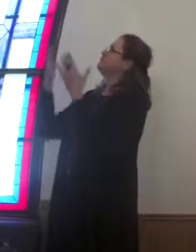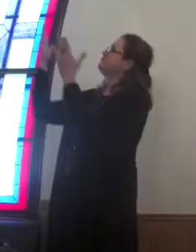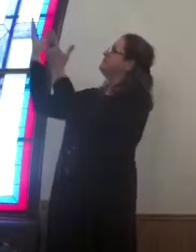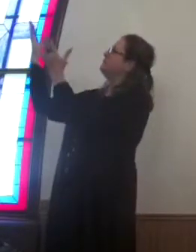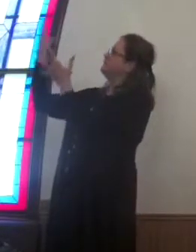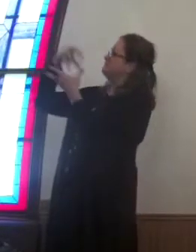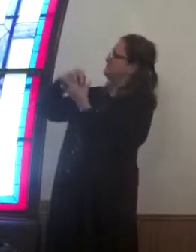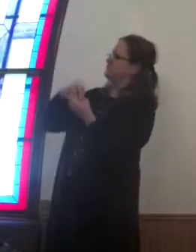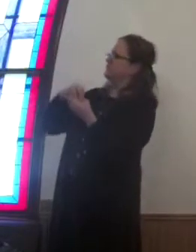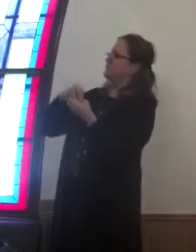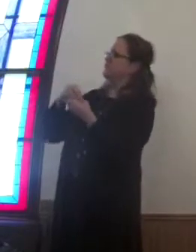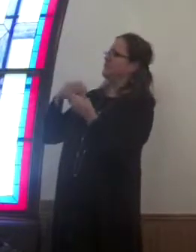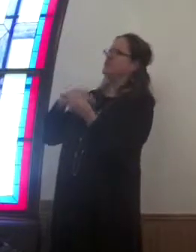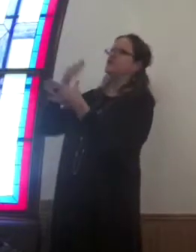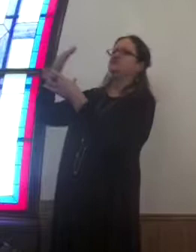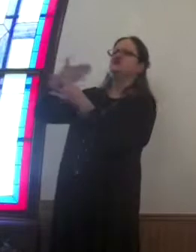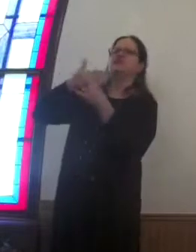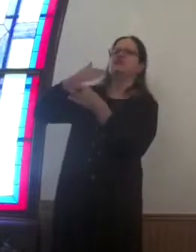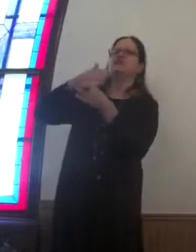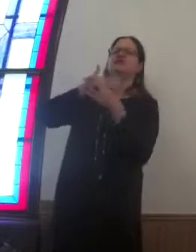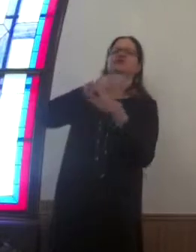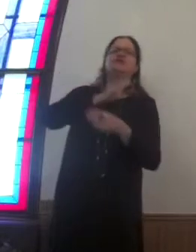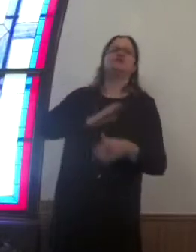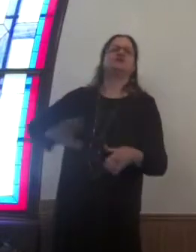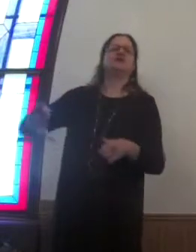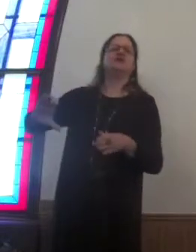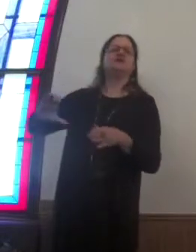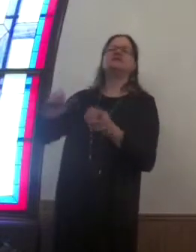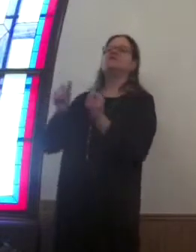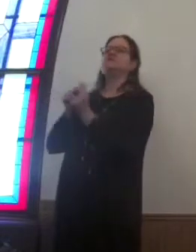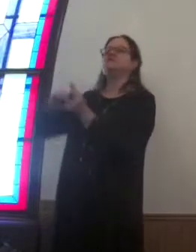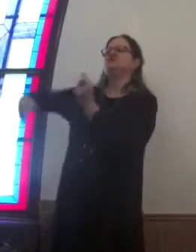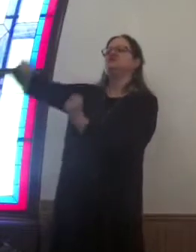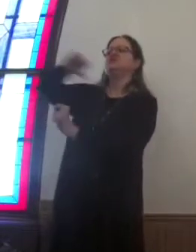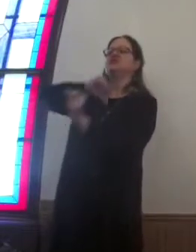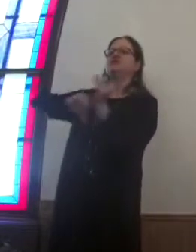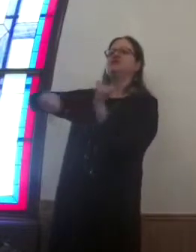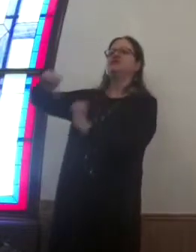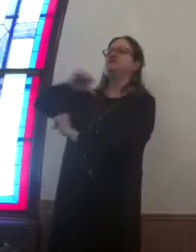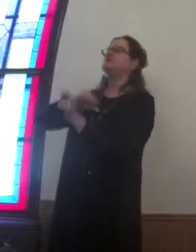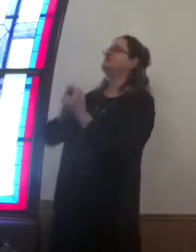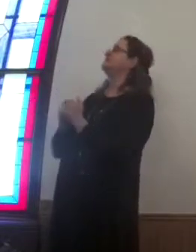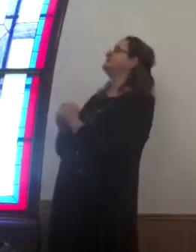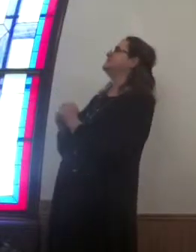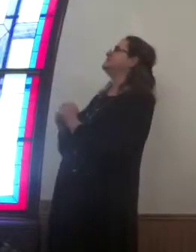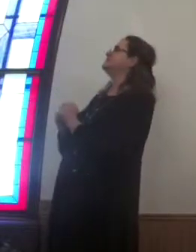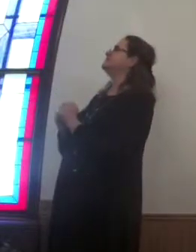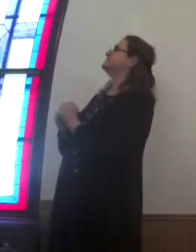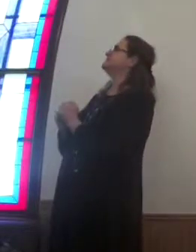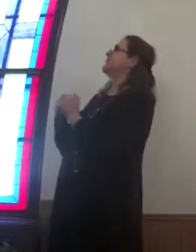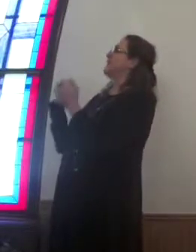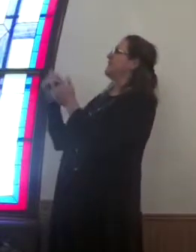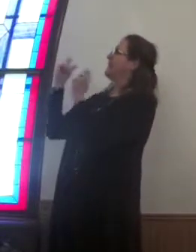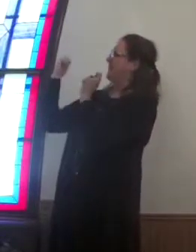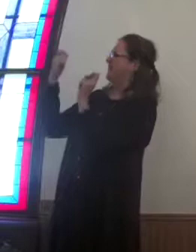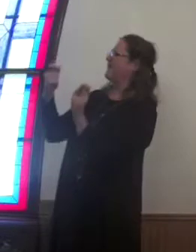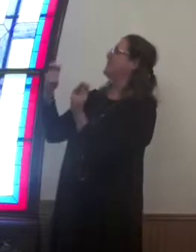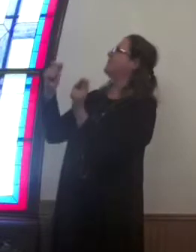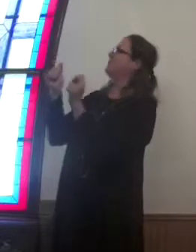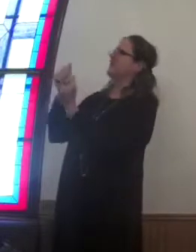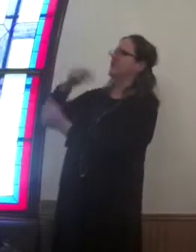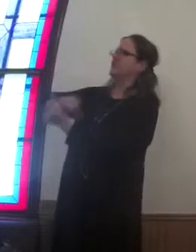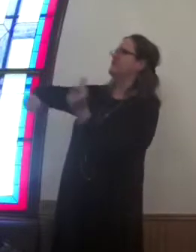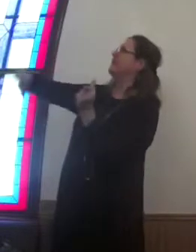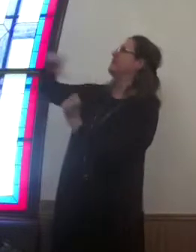share the true spirit of Christ with each other and with those around us. Let us be that gift to one another through